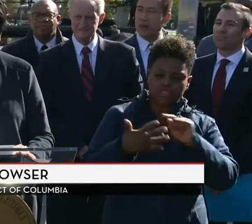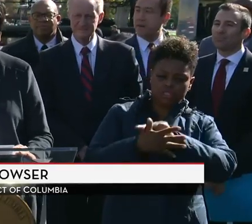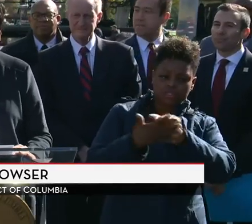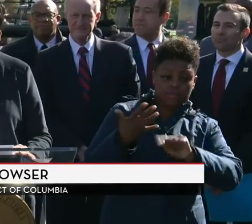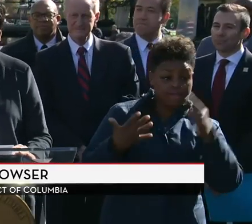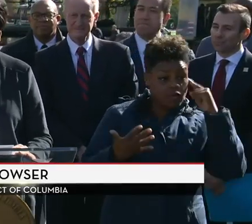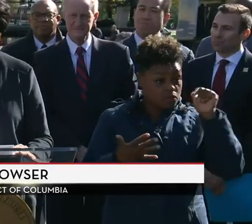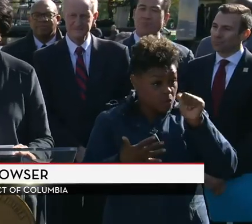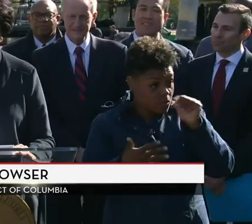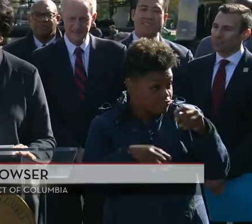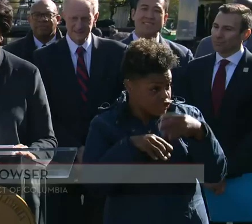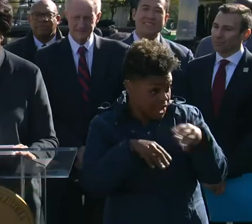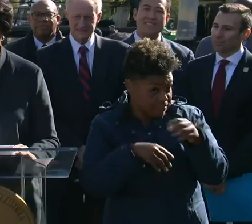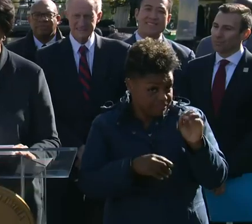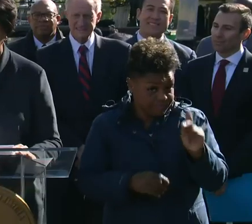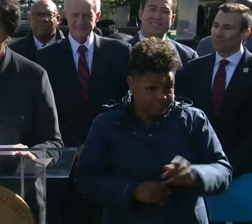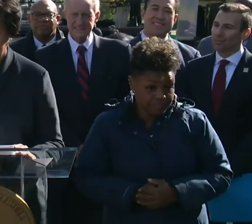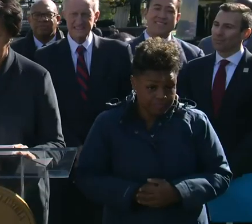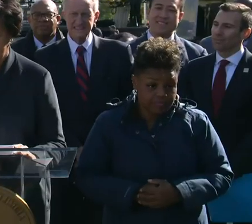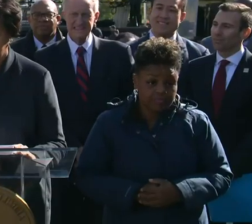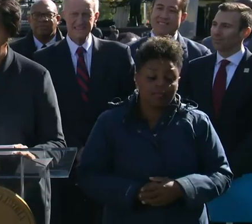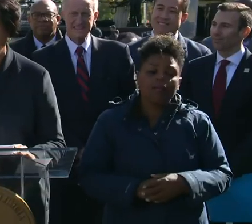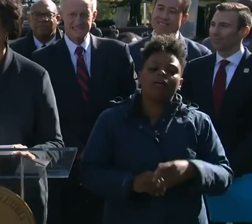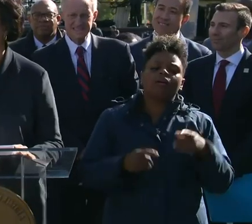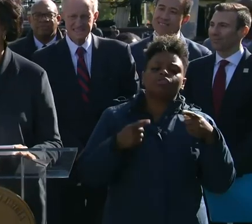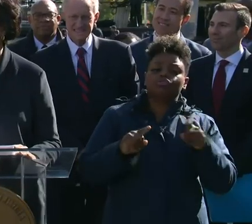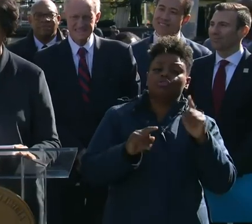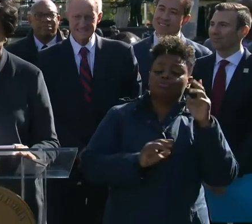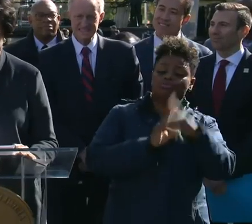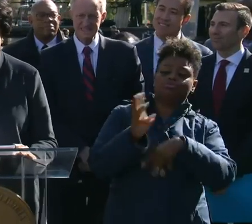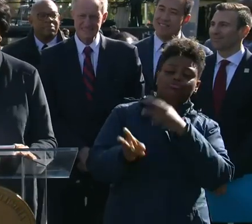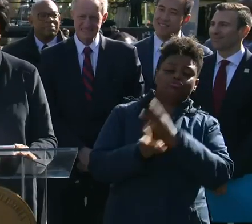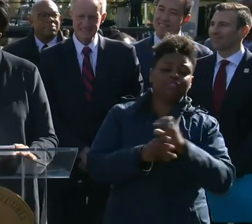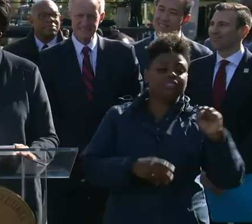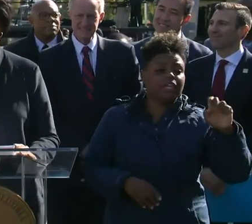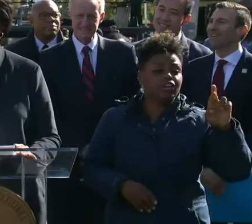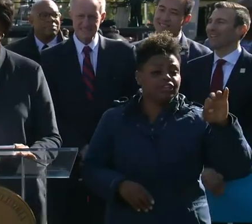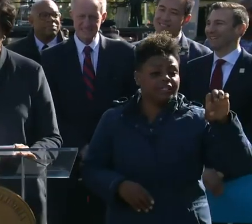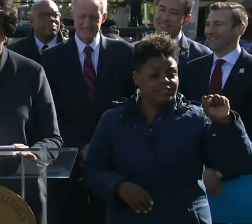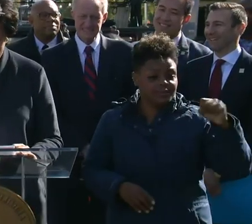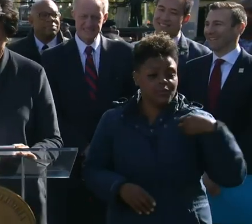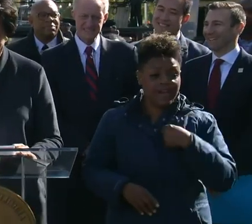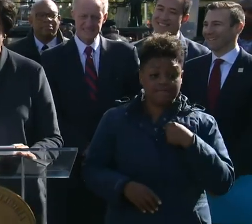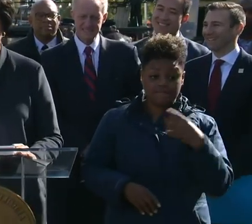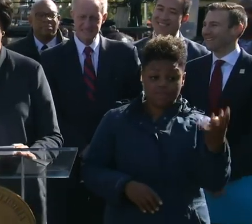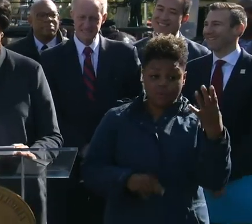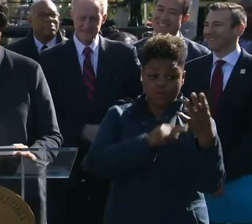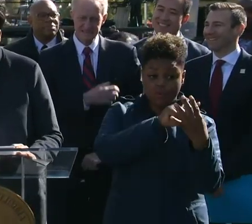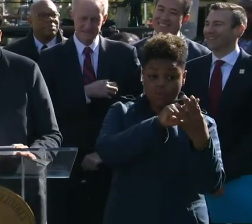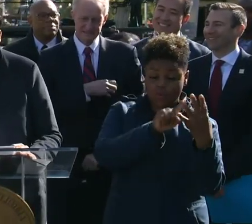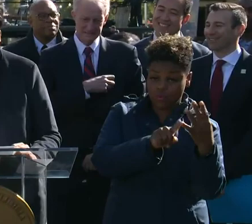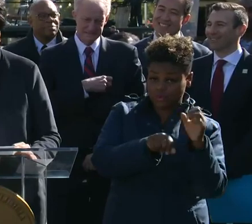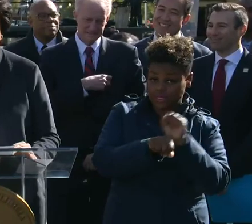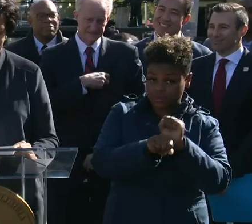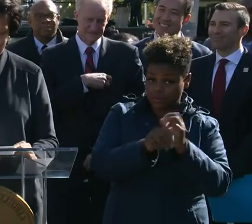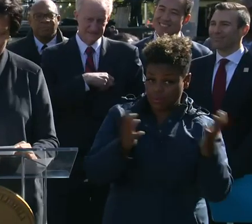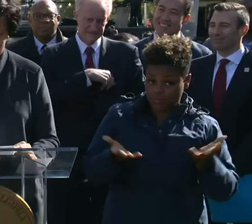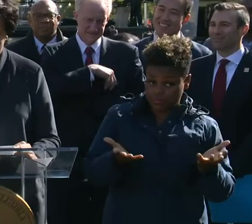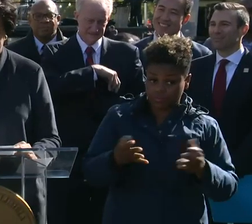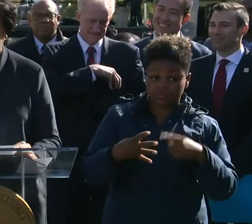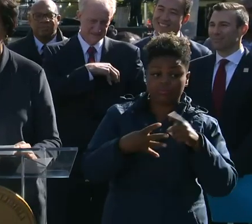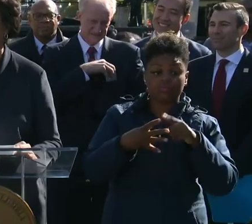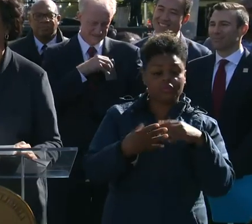said this during the World Series, and we'll say it again. We have 4 tasks: arrive early, drink